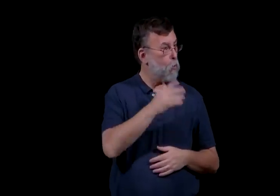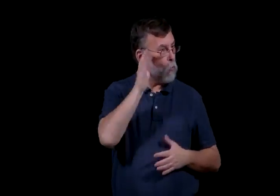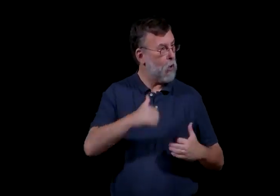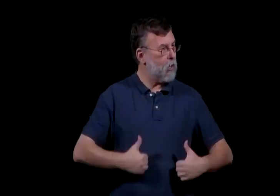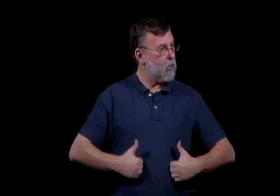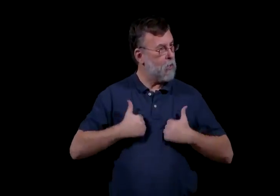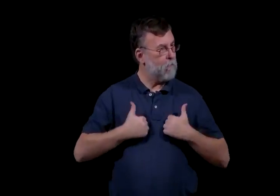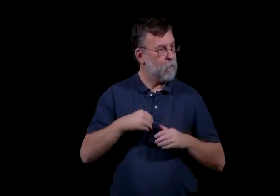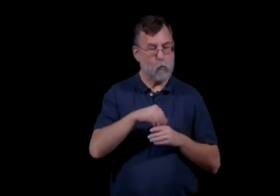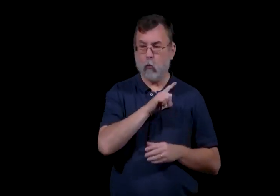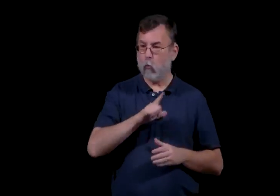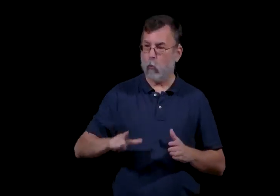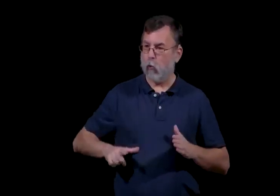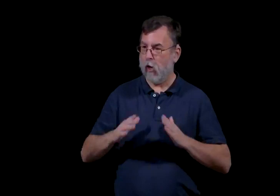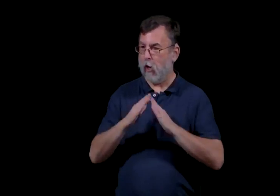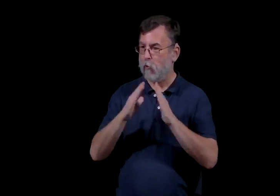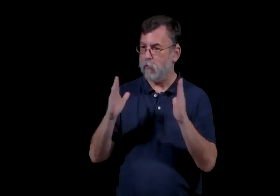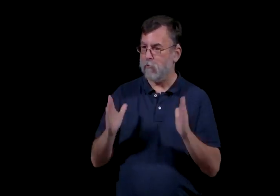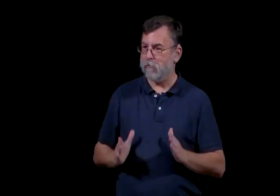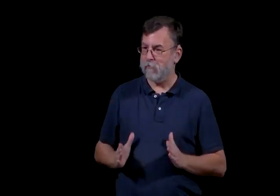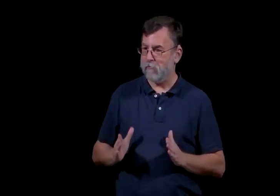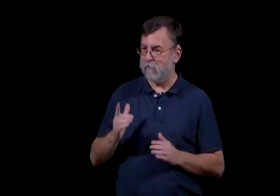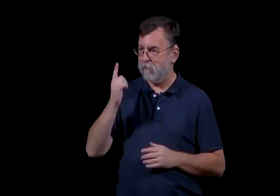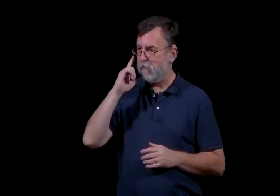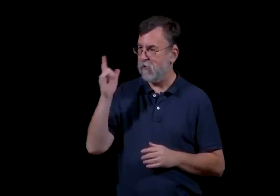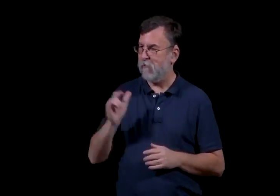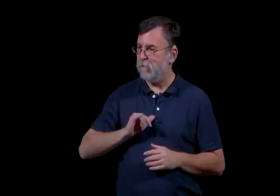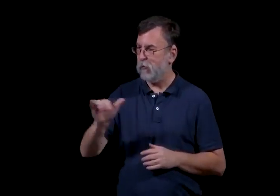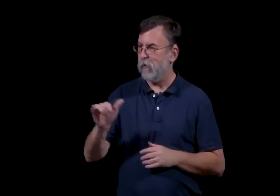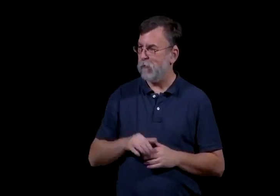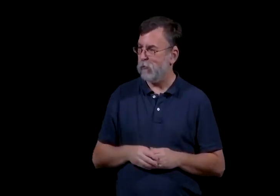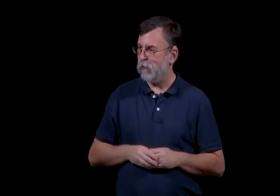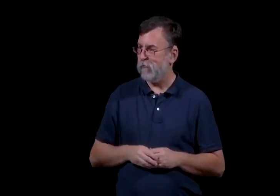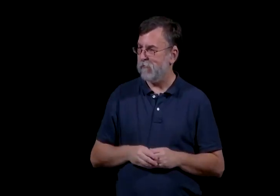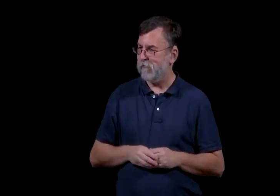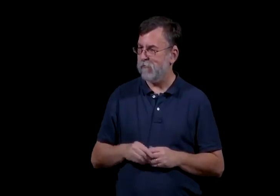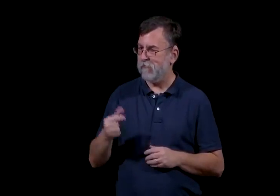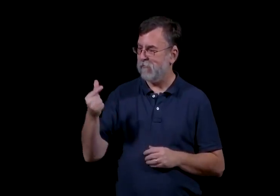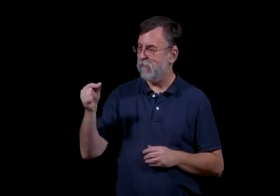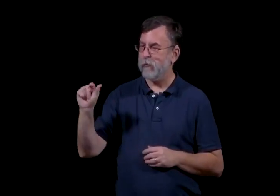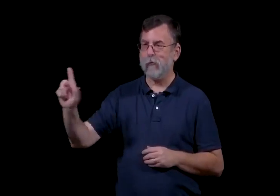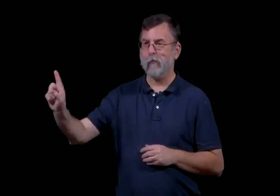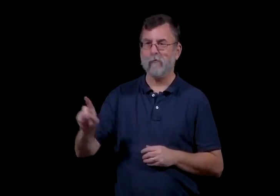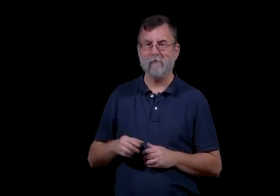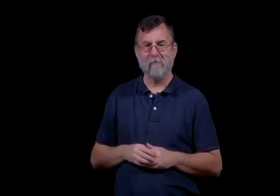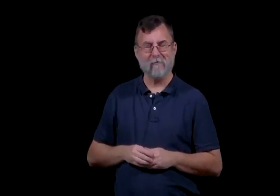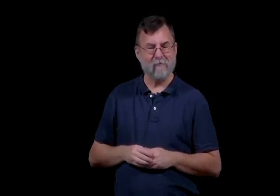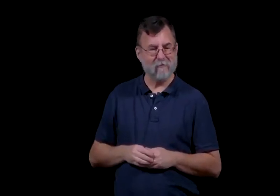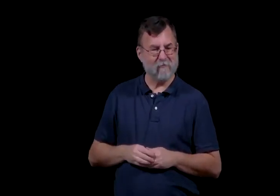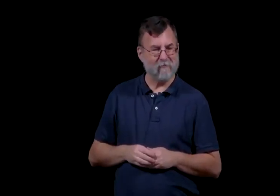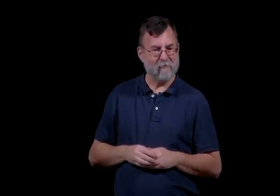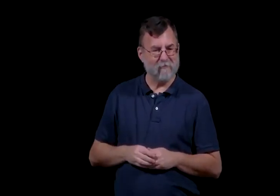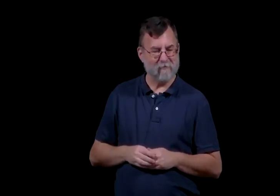And it represents the verse, and I will live in the house of the Lord forever, forever.